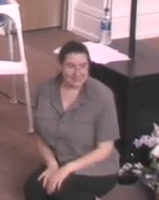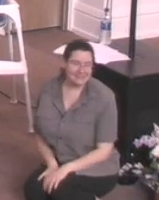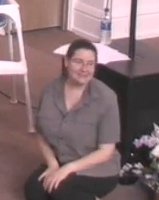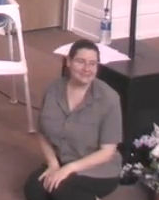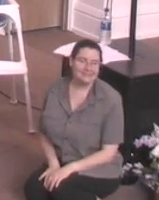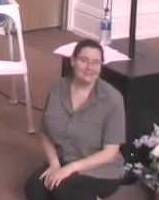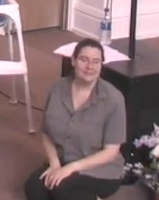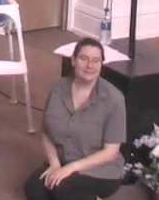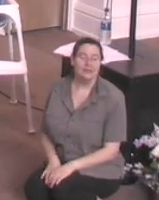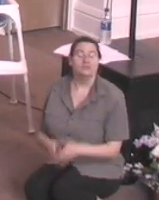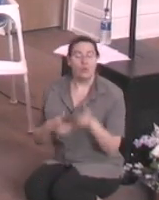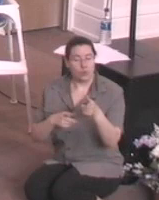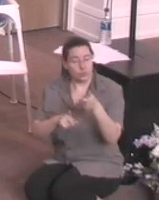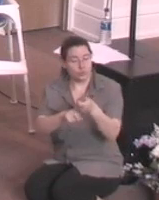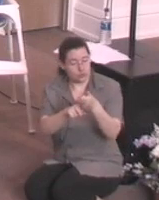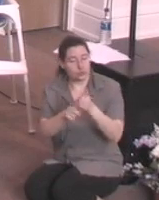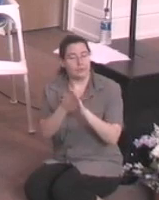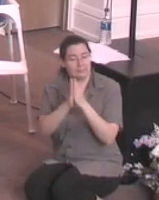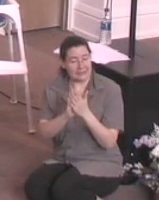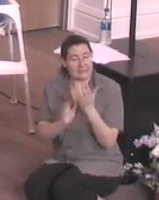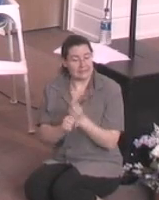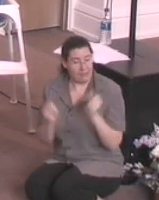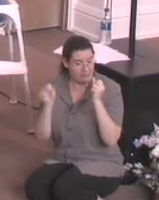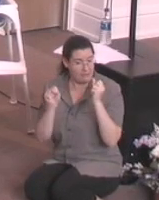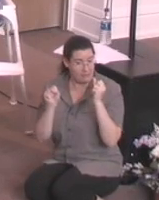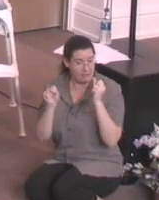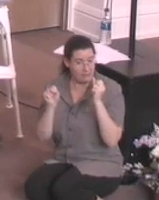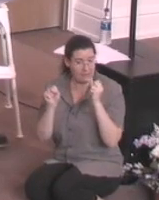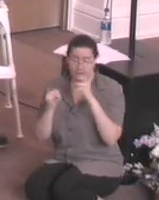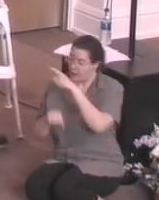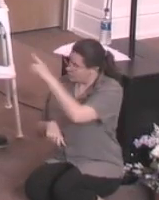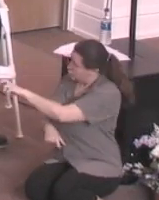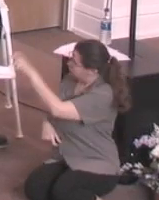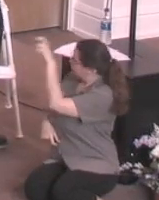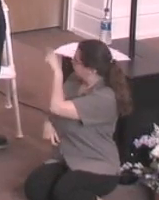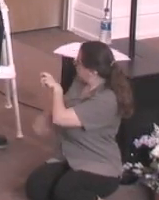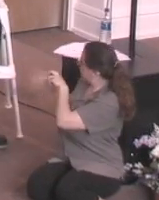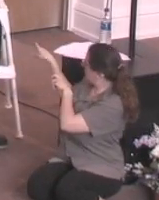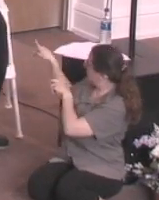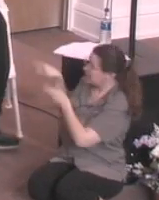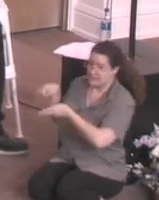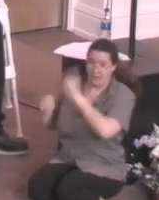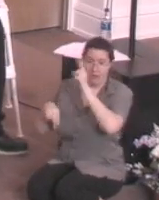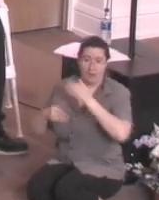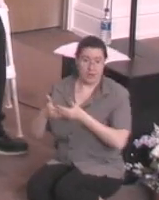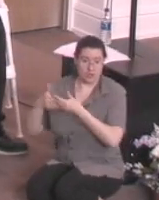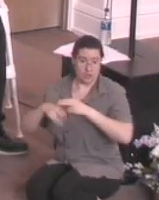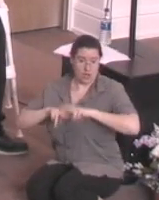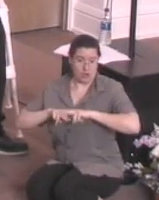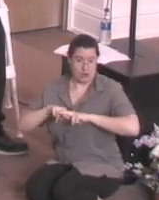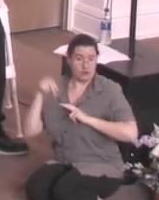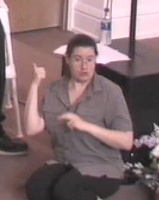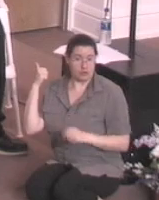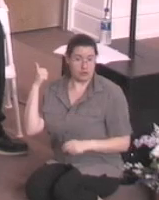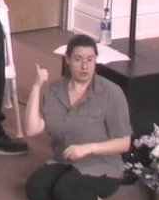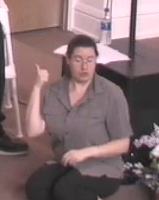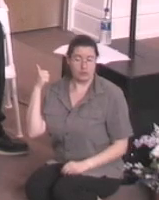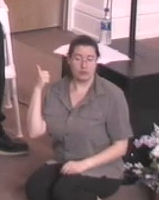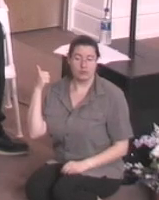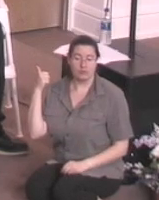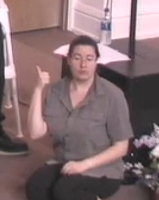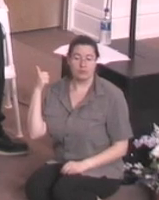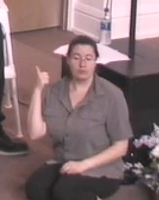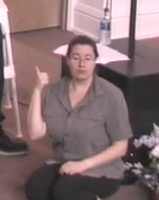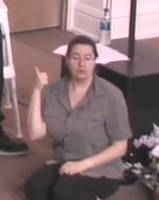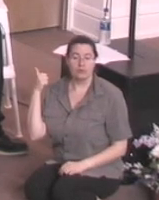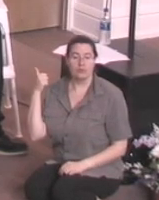So when you get saved and we move into this high chair, we're the infant that the Lord